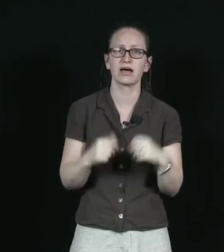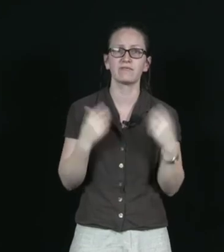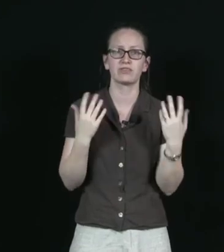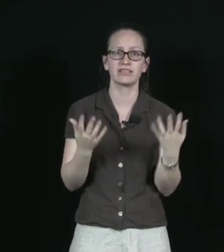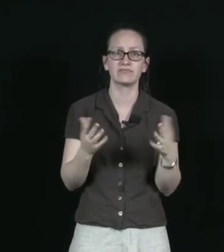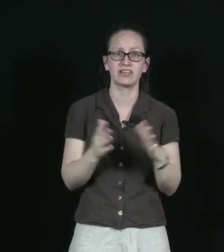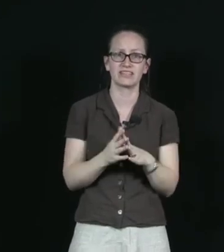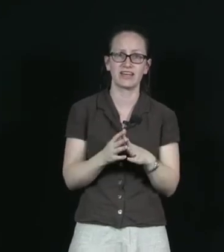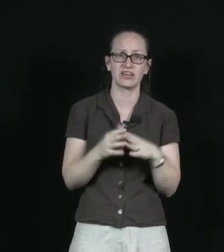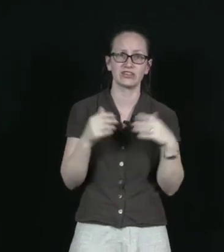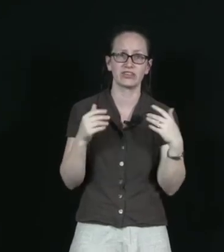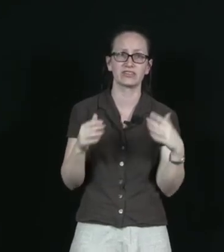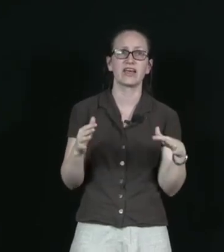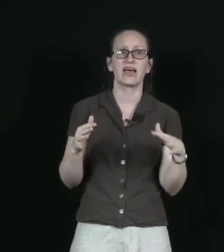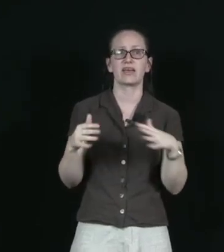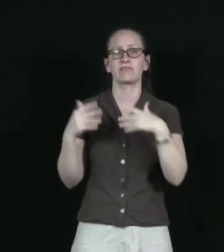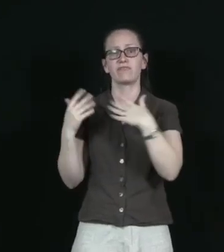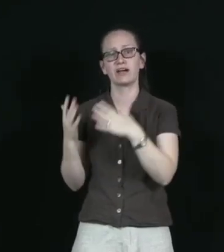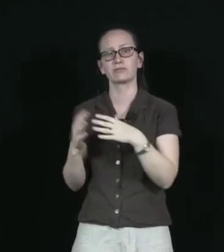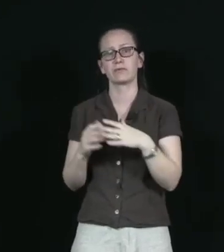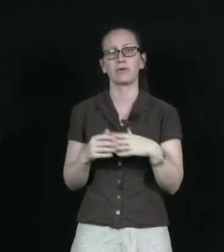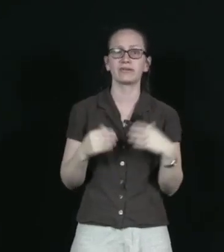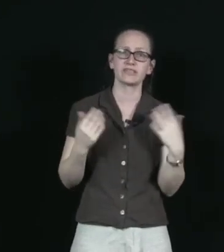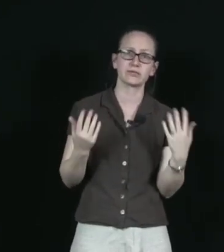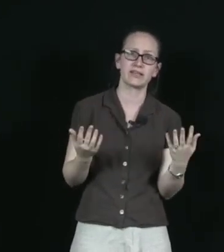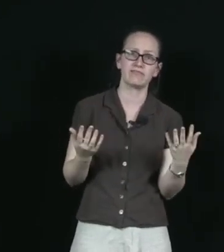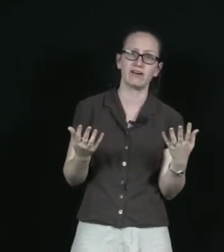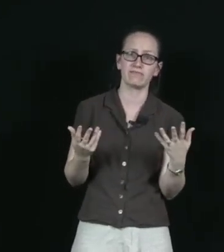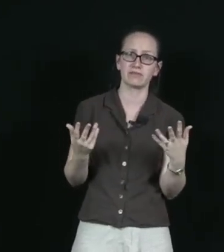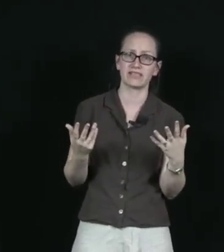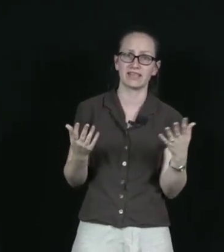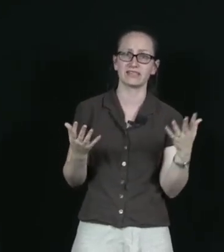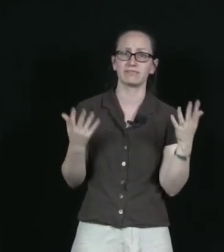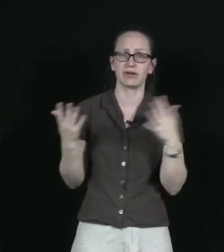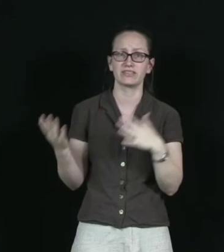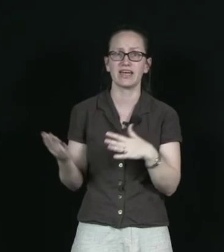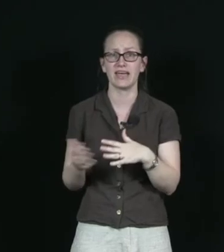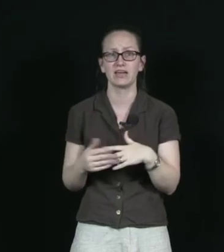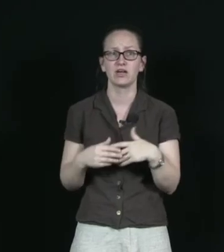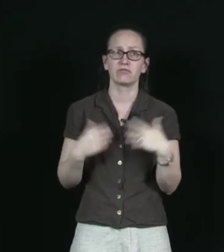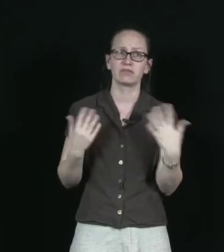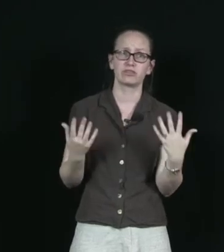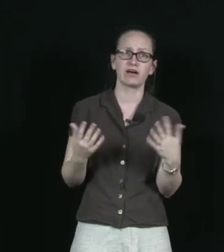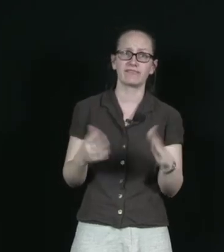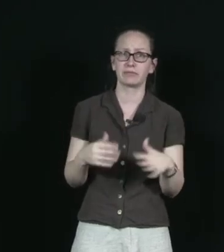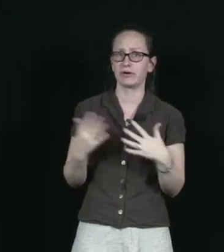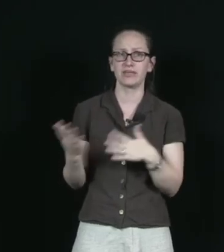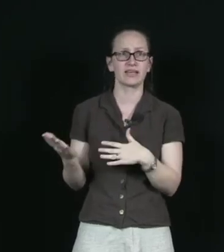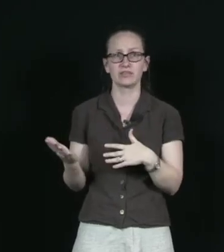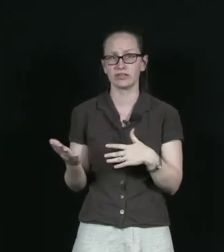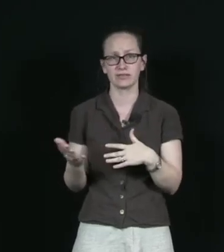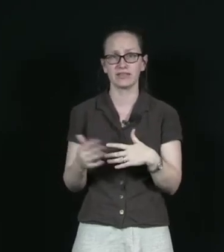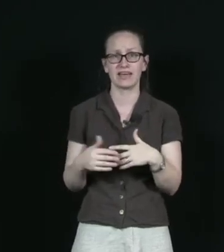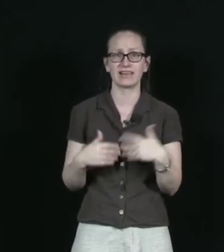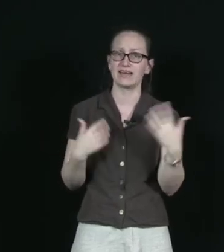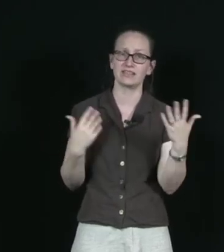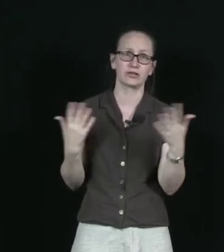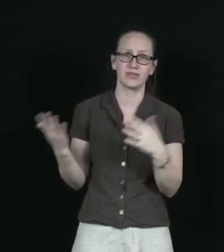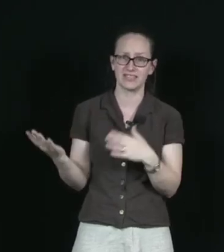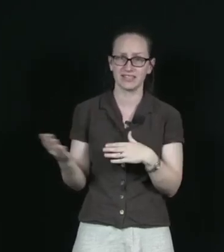time. For the investigations and the final report, it's 25% per day. With the draft report, you cannot submit that late, and the quizzes